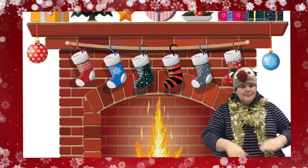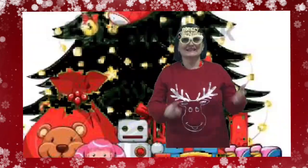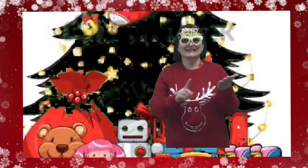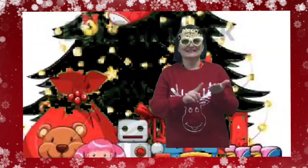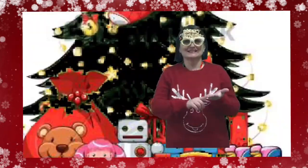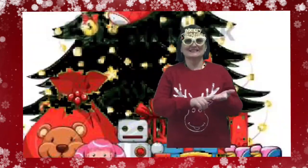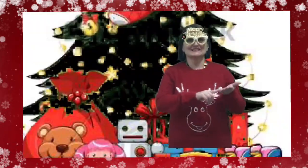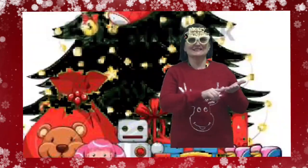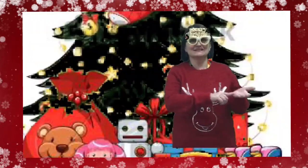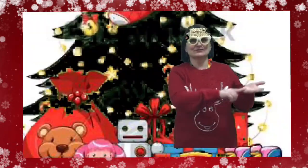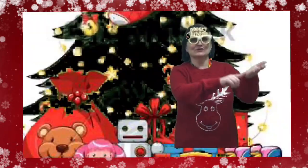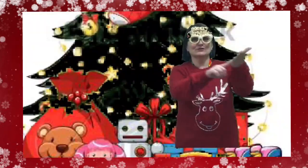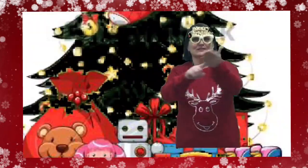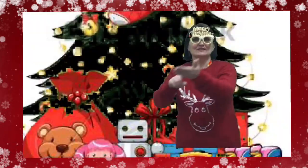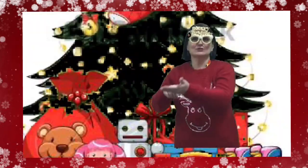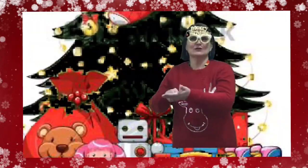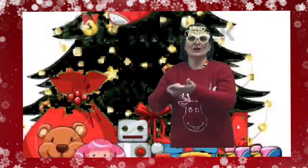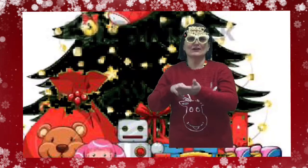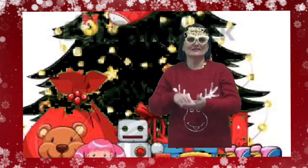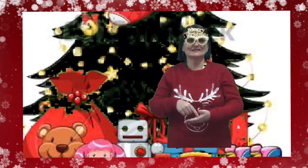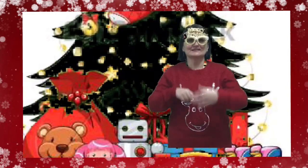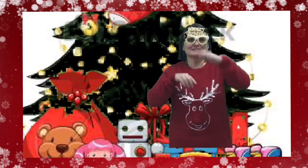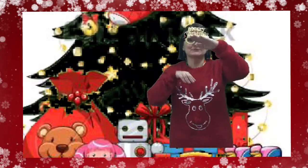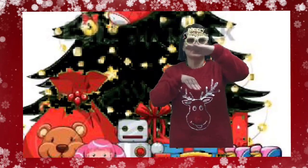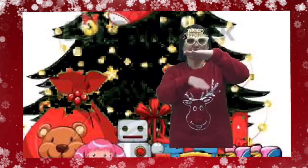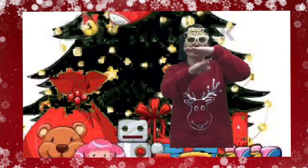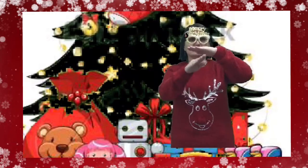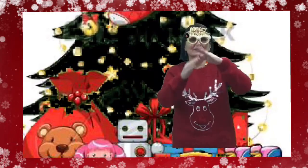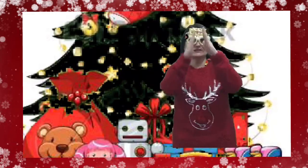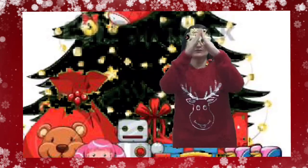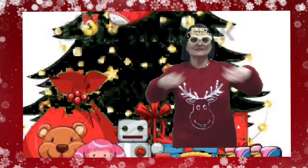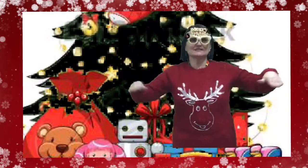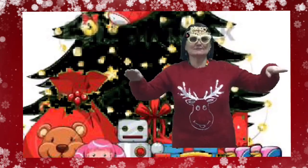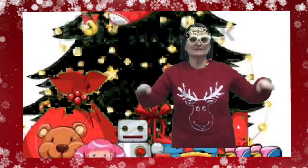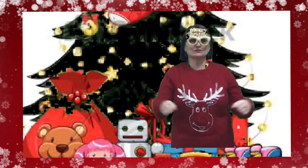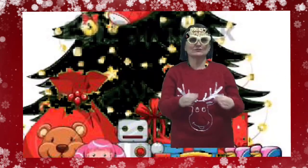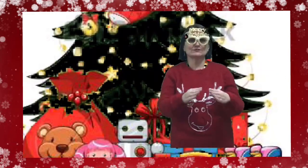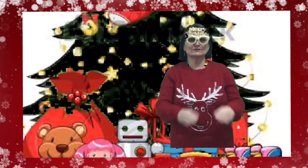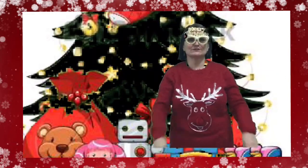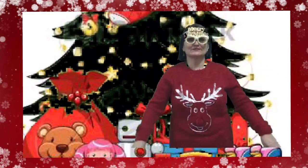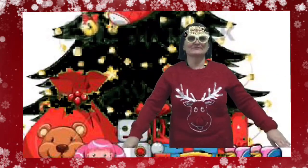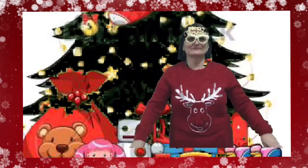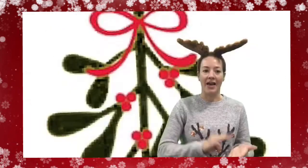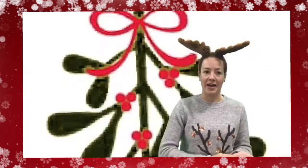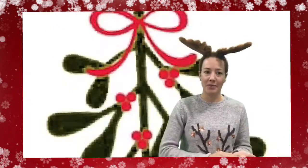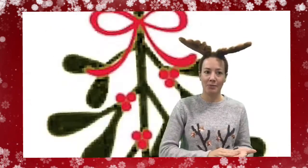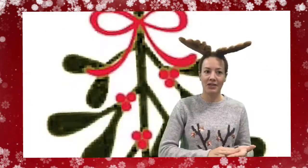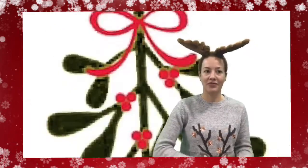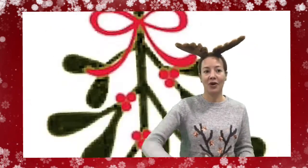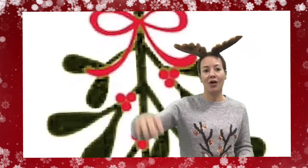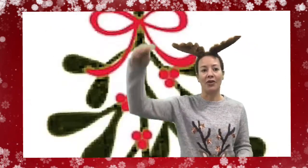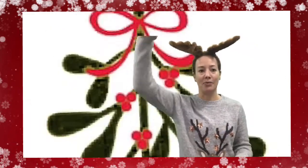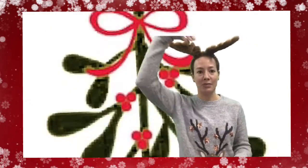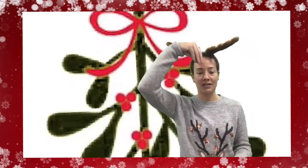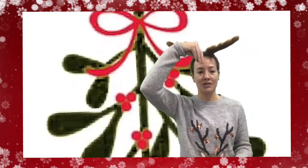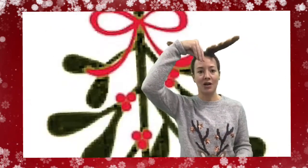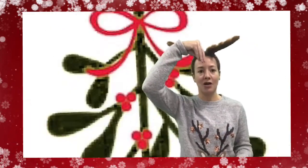T is for the toys beneath the tree so tall. M is for the